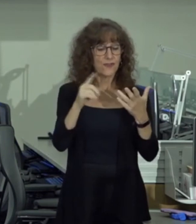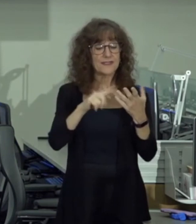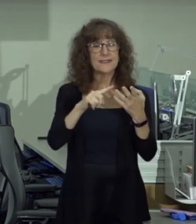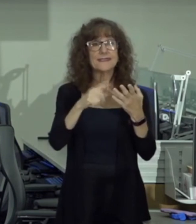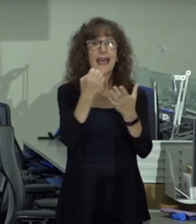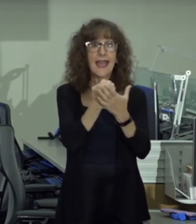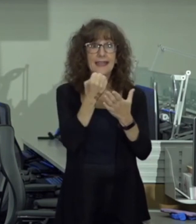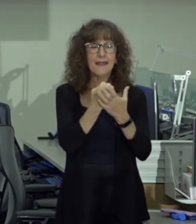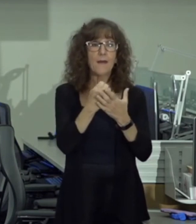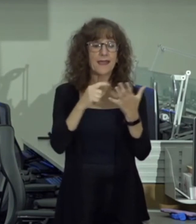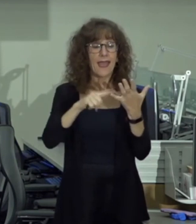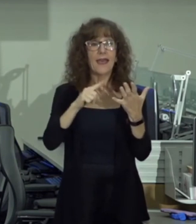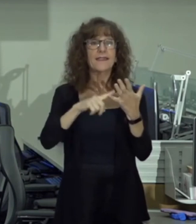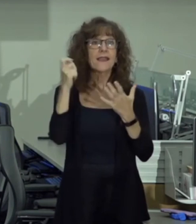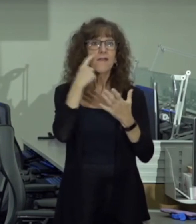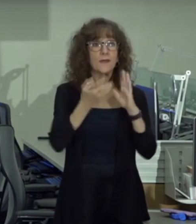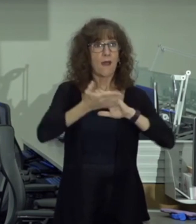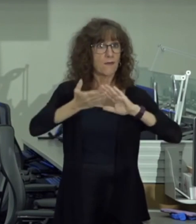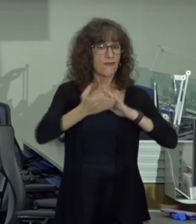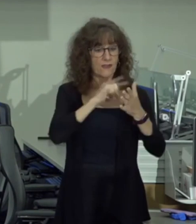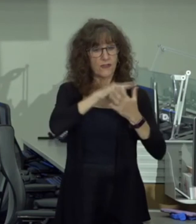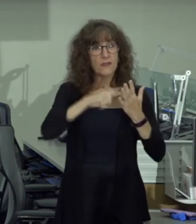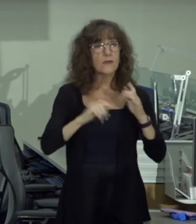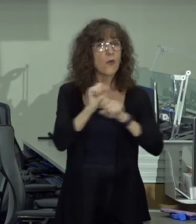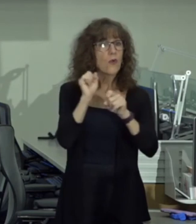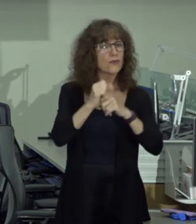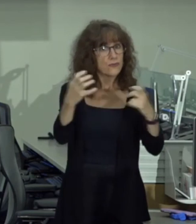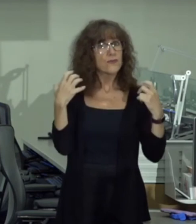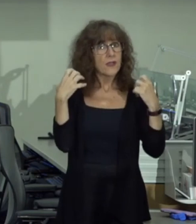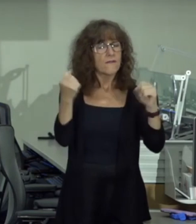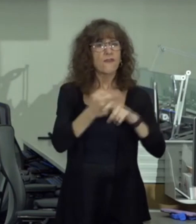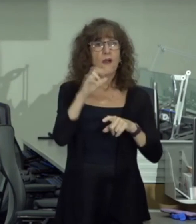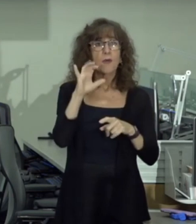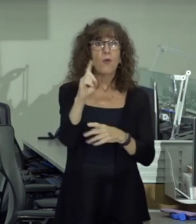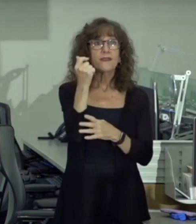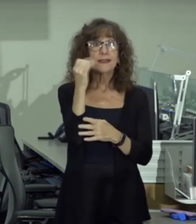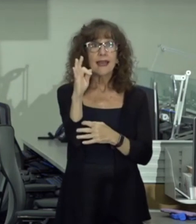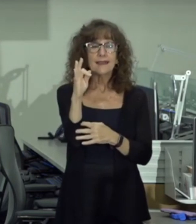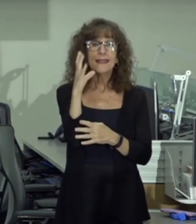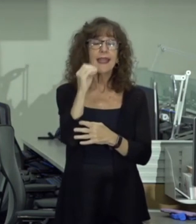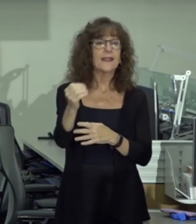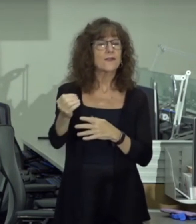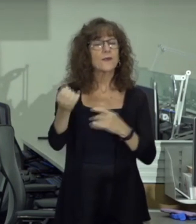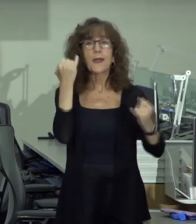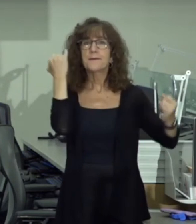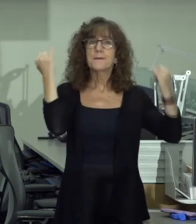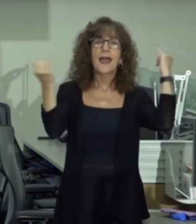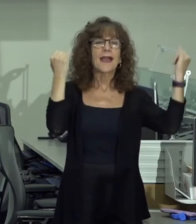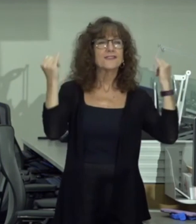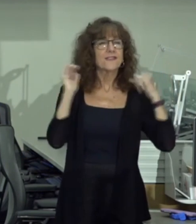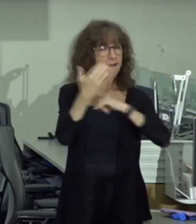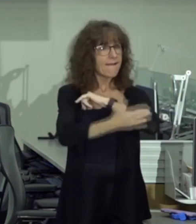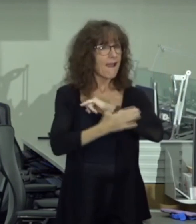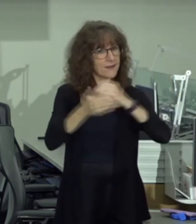economic recovery, and government operations. We will work to recover from COVID-19 and to reimagine how our